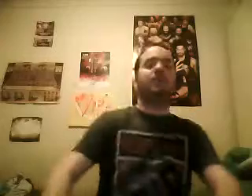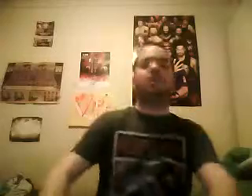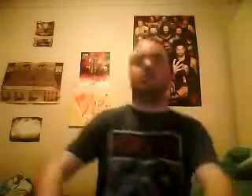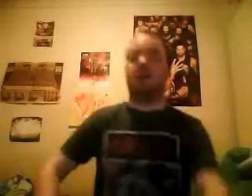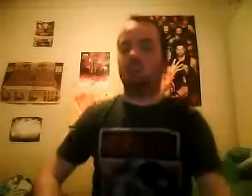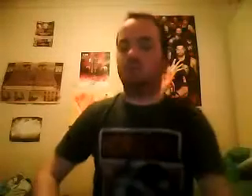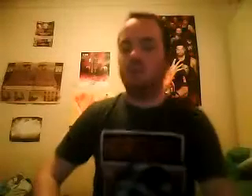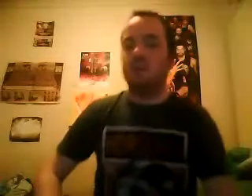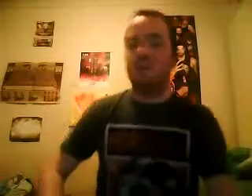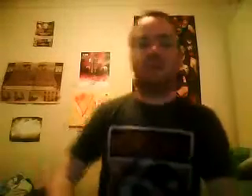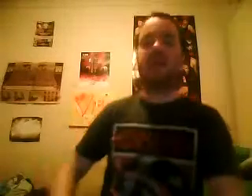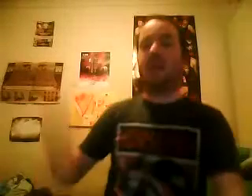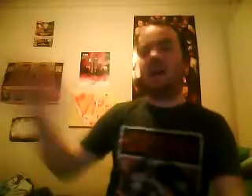wild card rule.